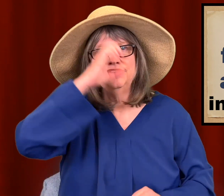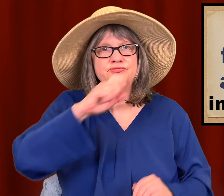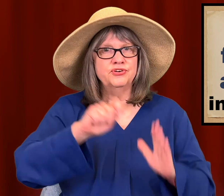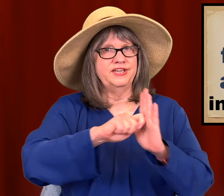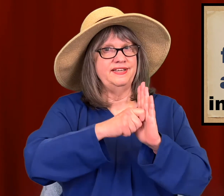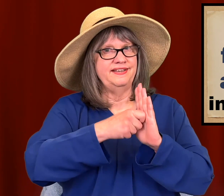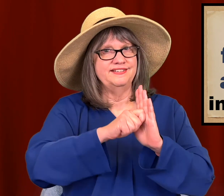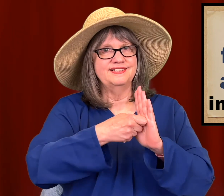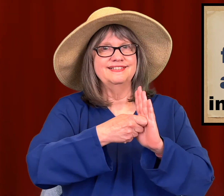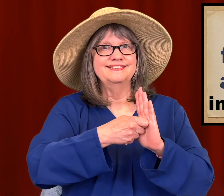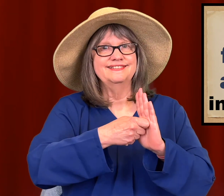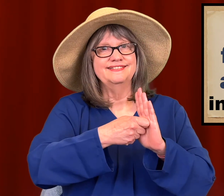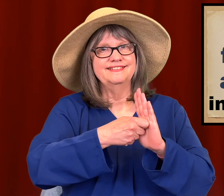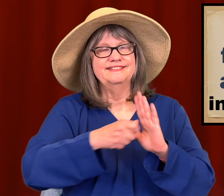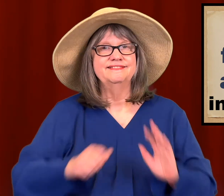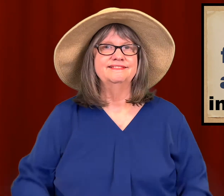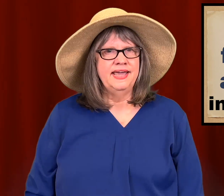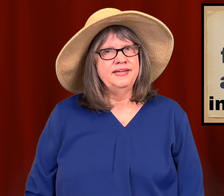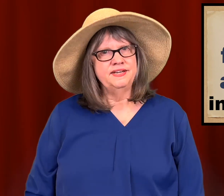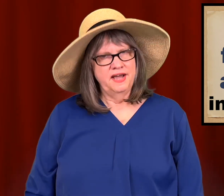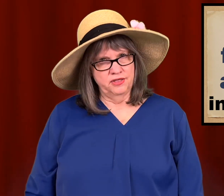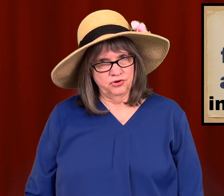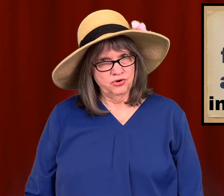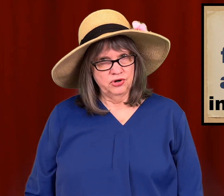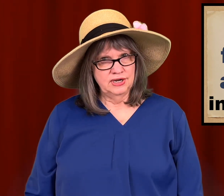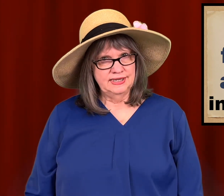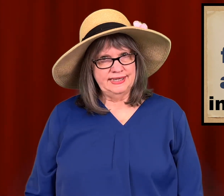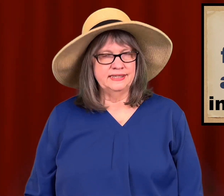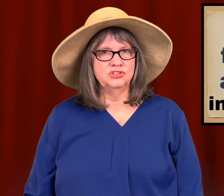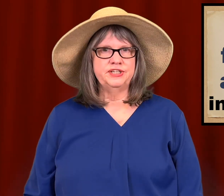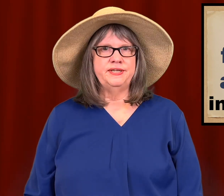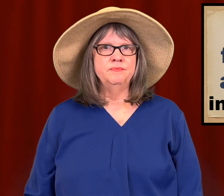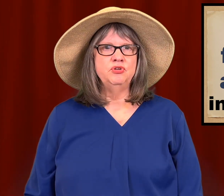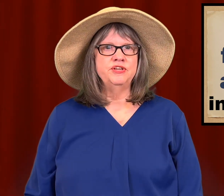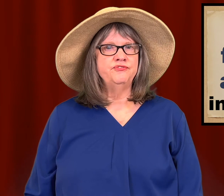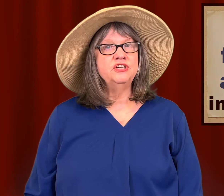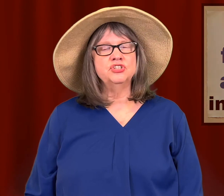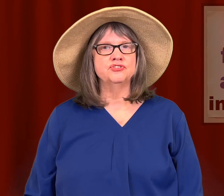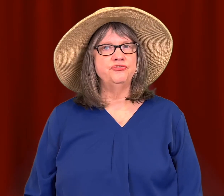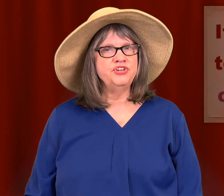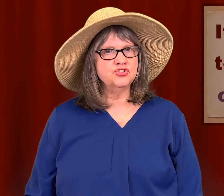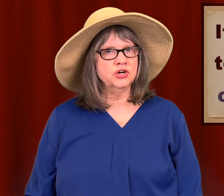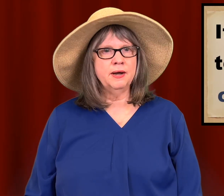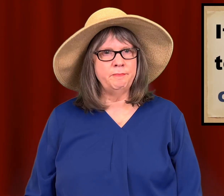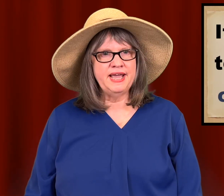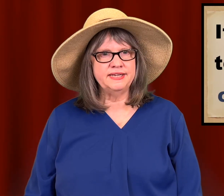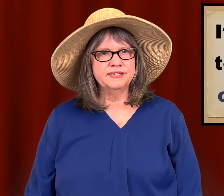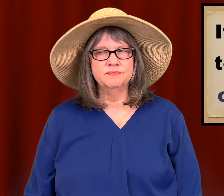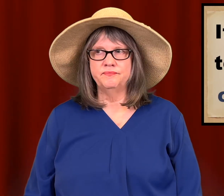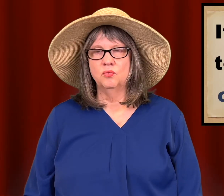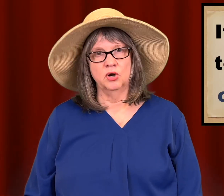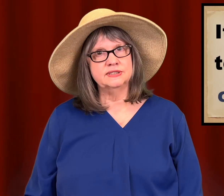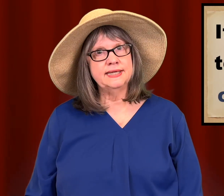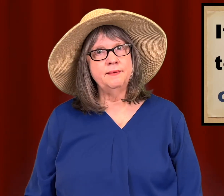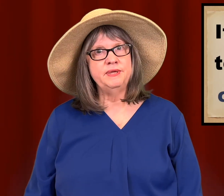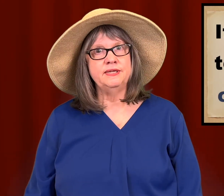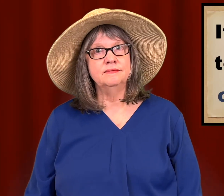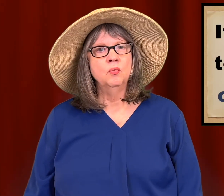looking for keys. And another English idiom using fish is fish or cut bait. What does that mean?